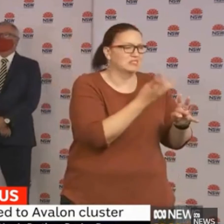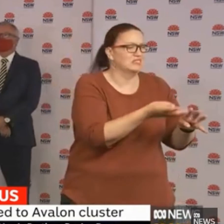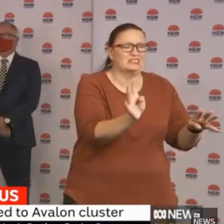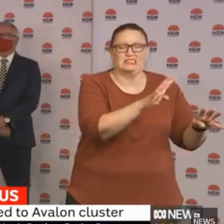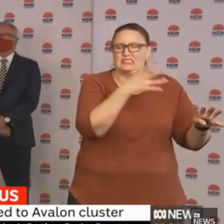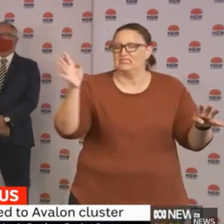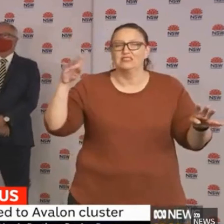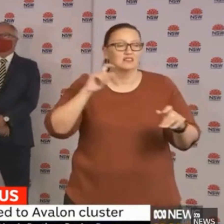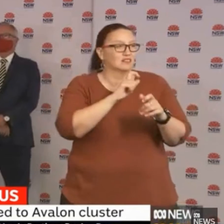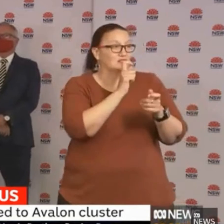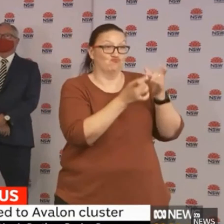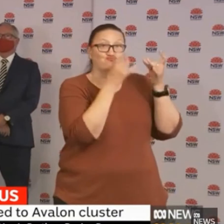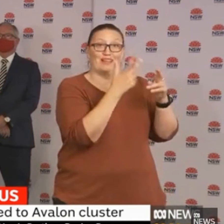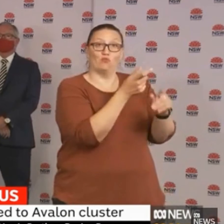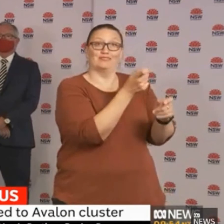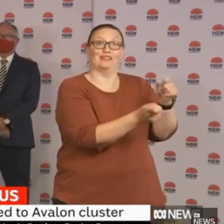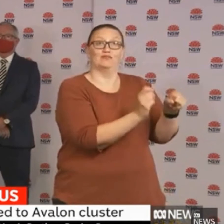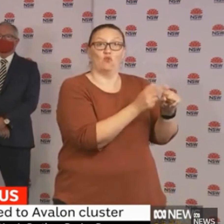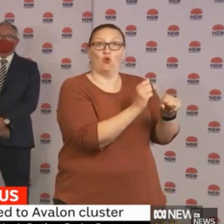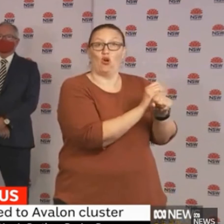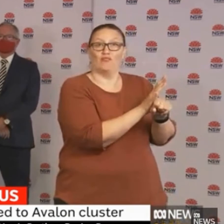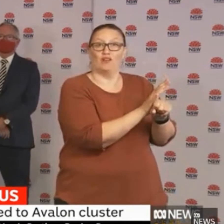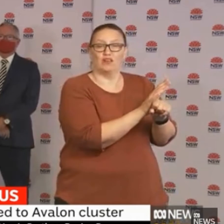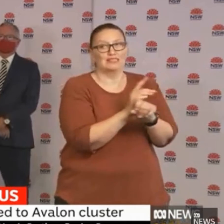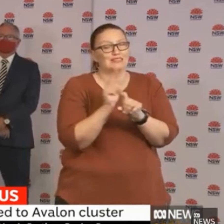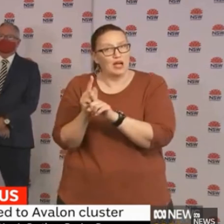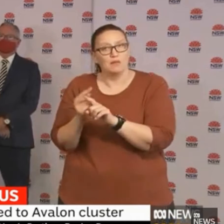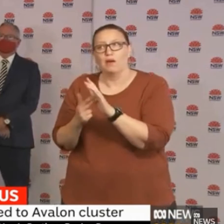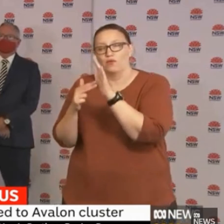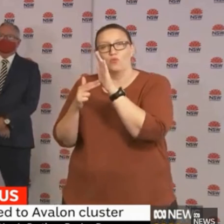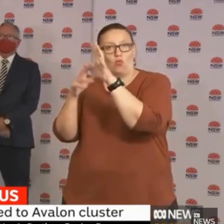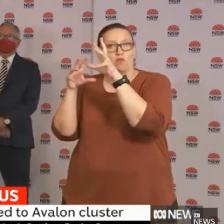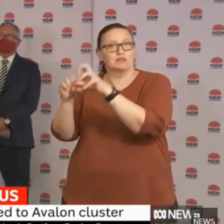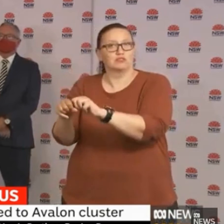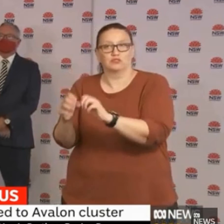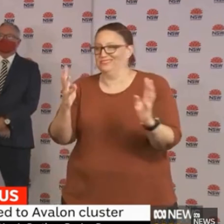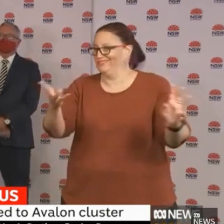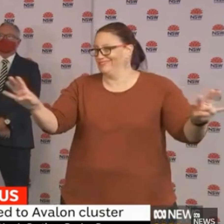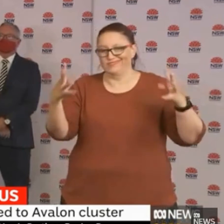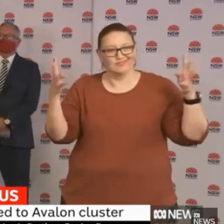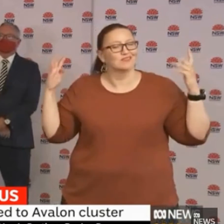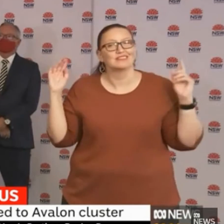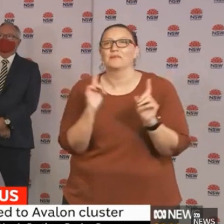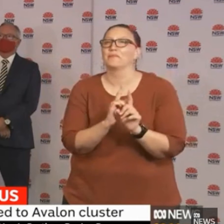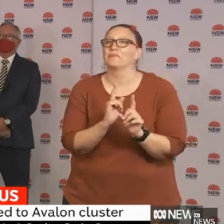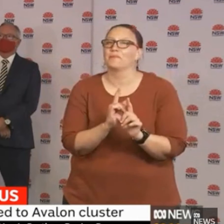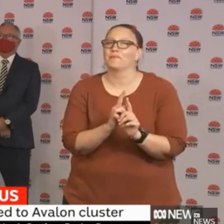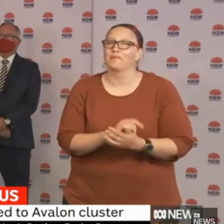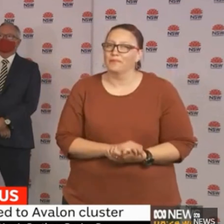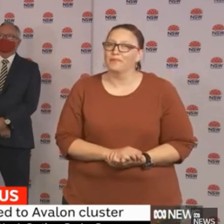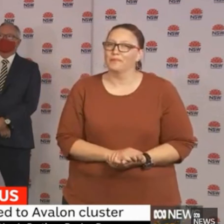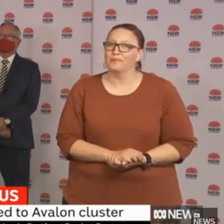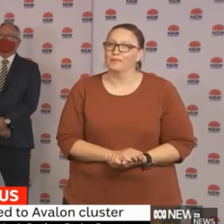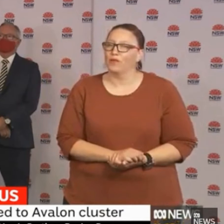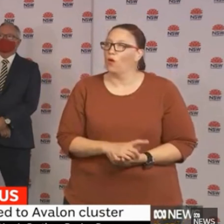Beaches community, very high rates of testing. And again, that gives us confidence, because it means that we really know